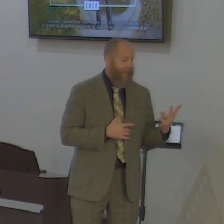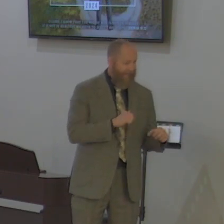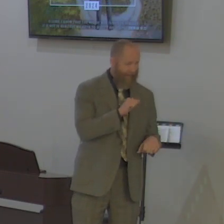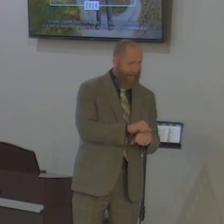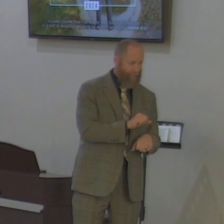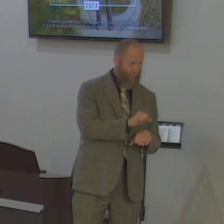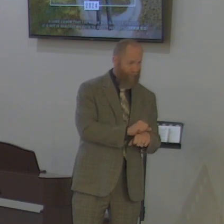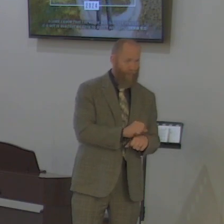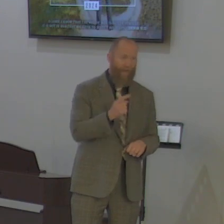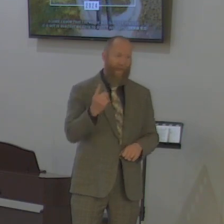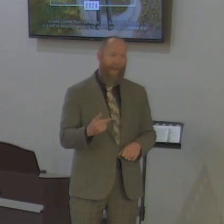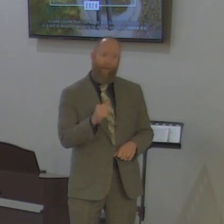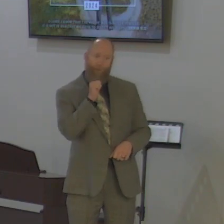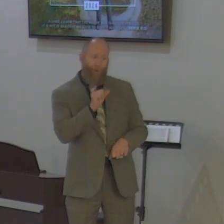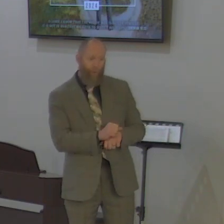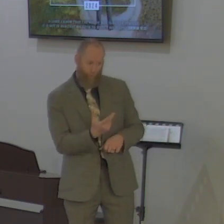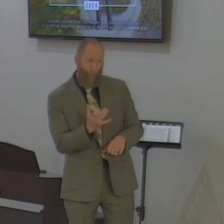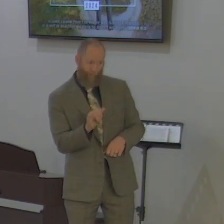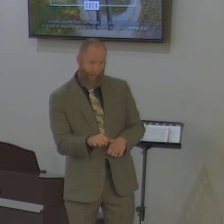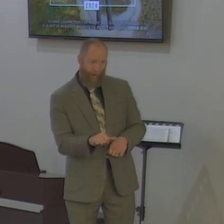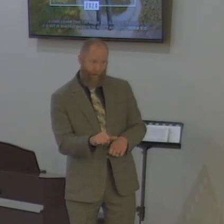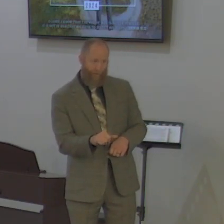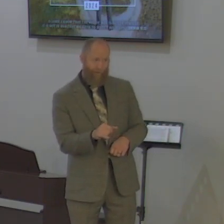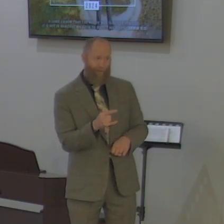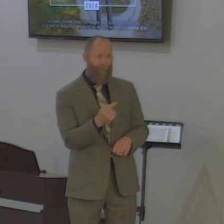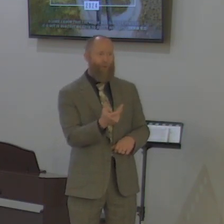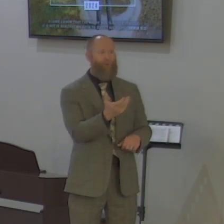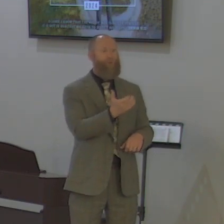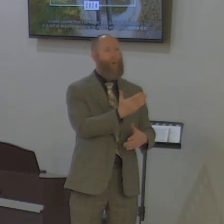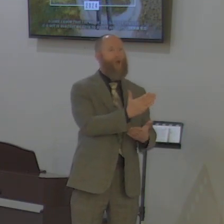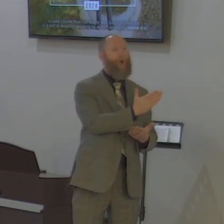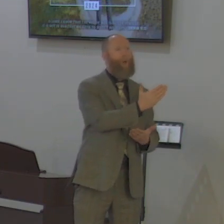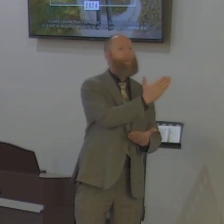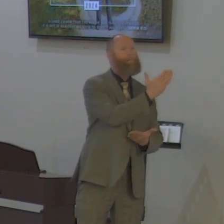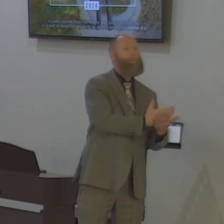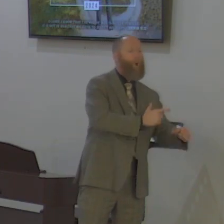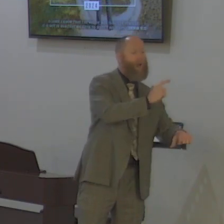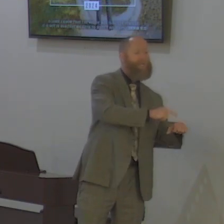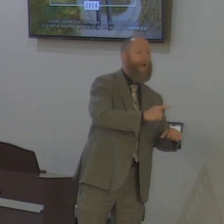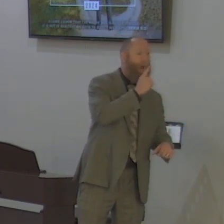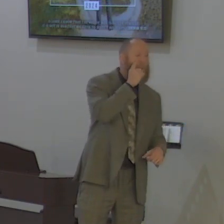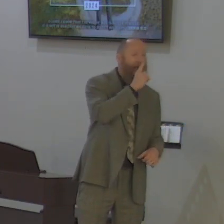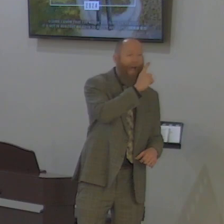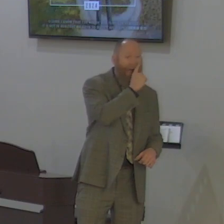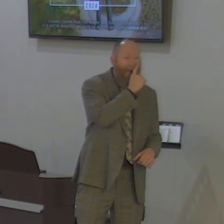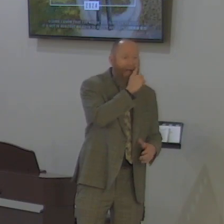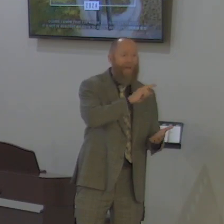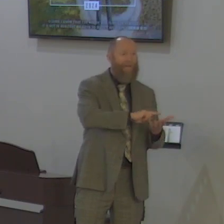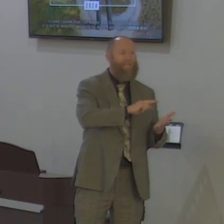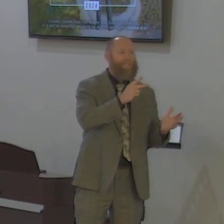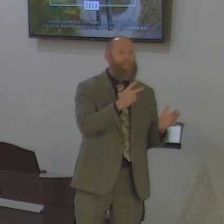I got a great one. This would be fun. Part-time eyes. Wouldn't that be great?